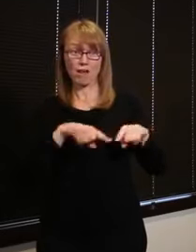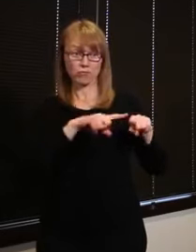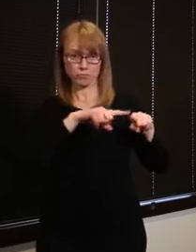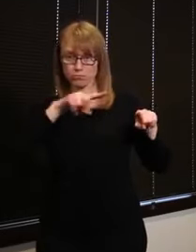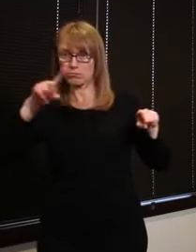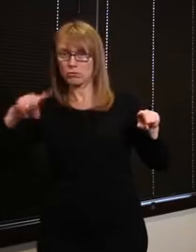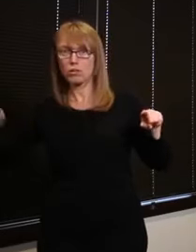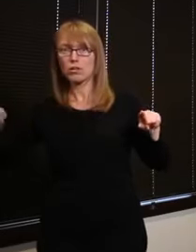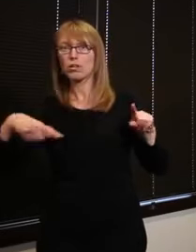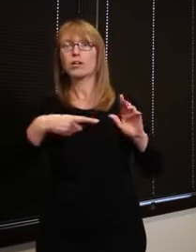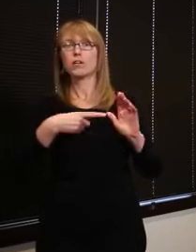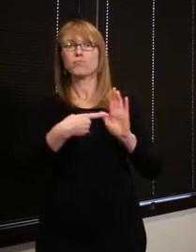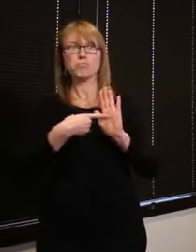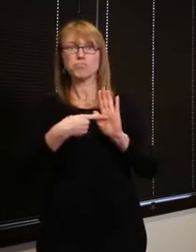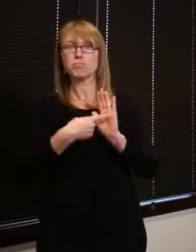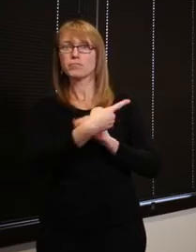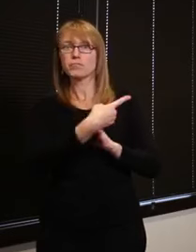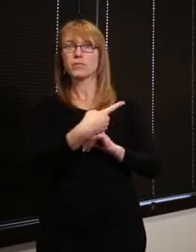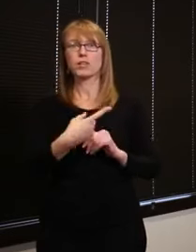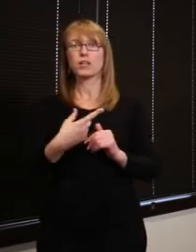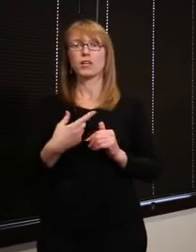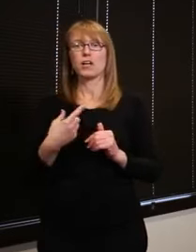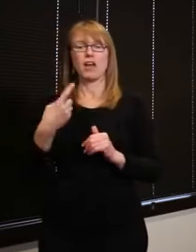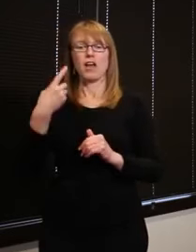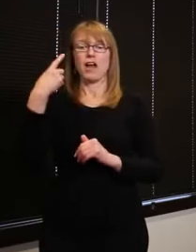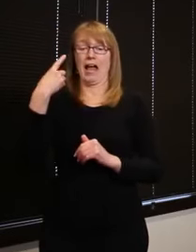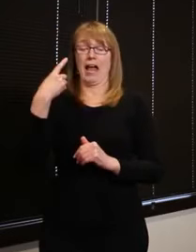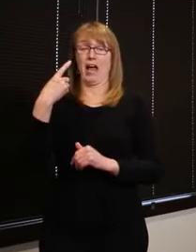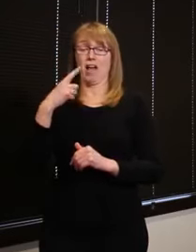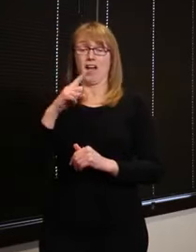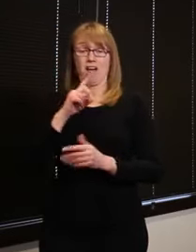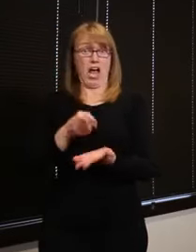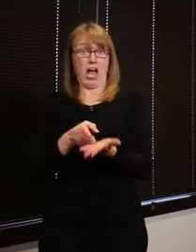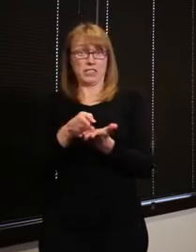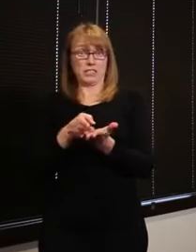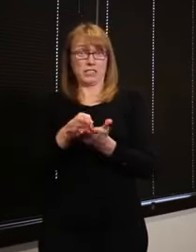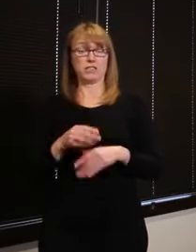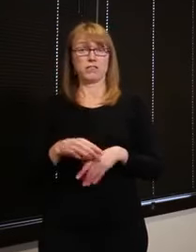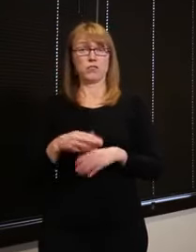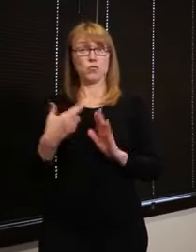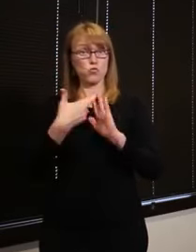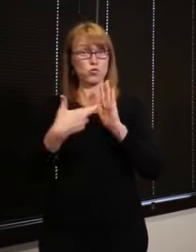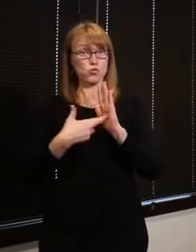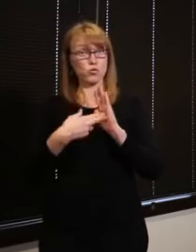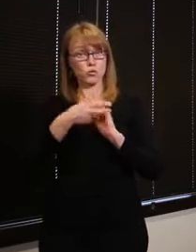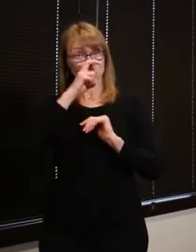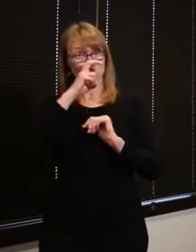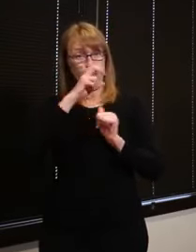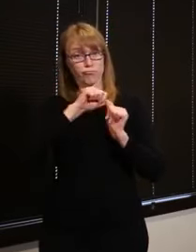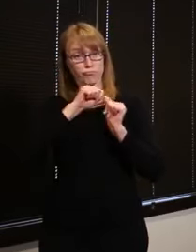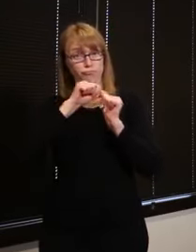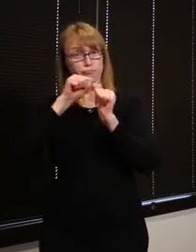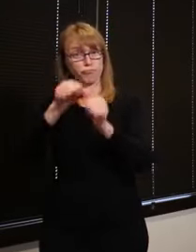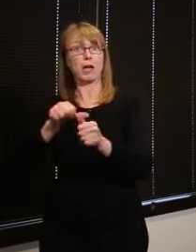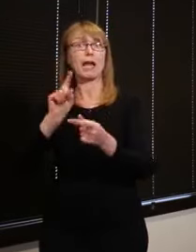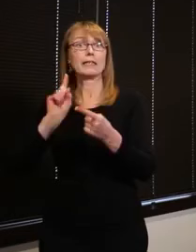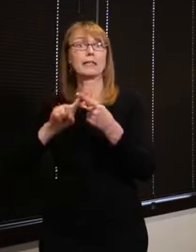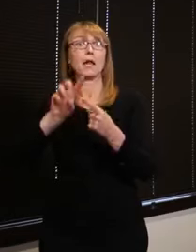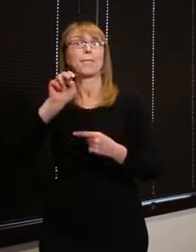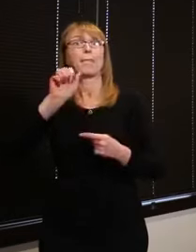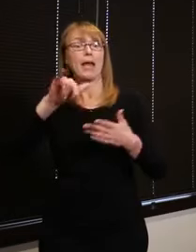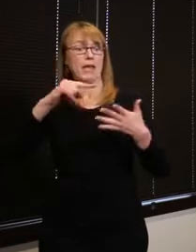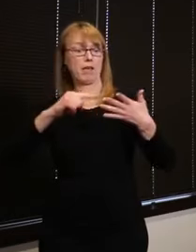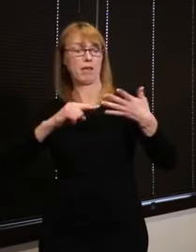consider relaxing some of these rules until the middle of May. Now, let me put it a different way, though. So people get